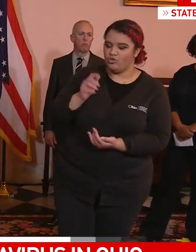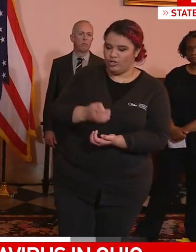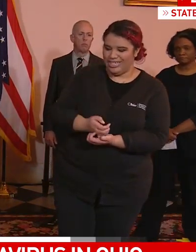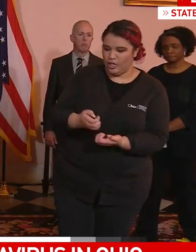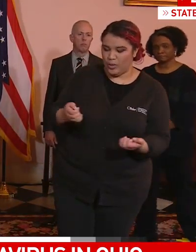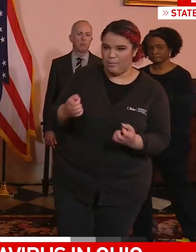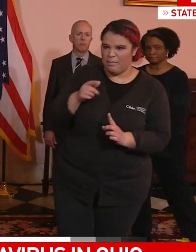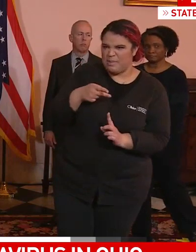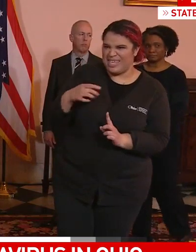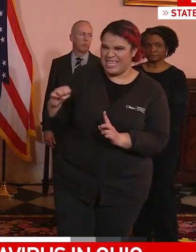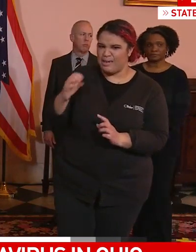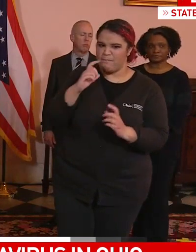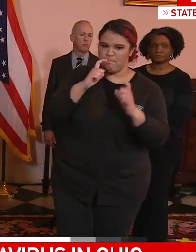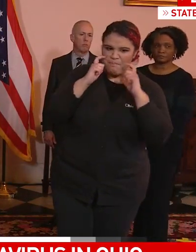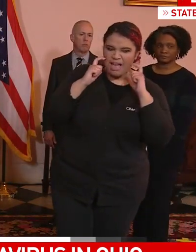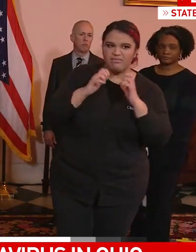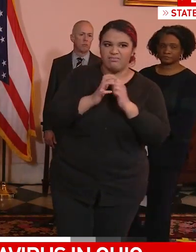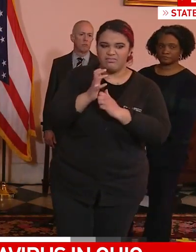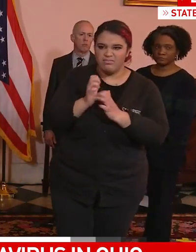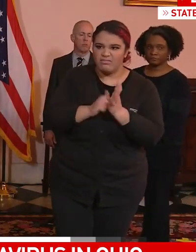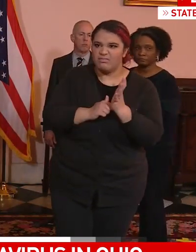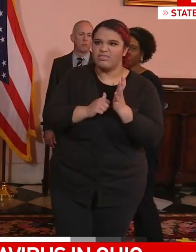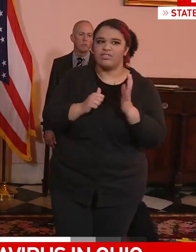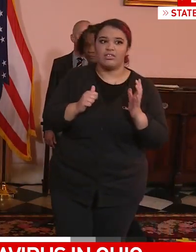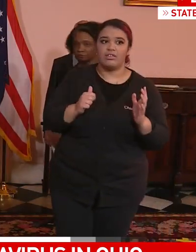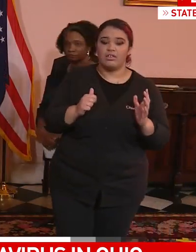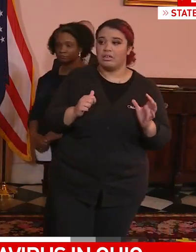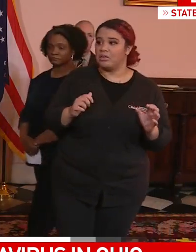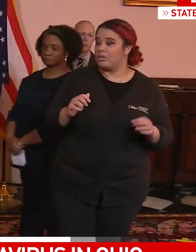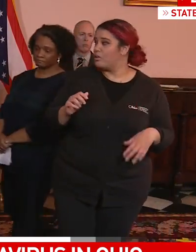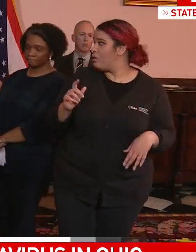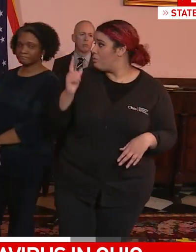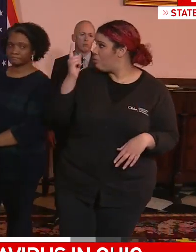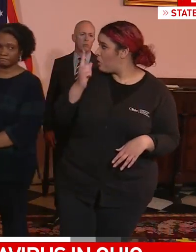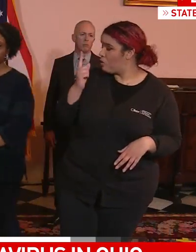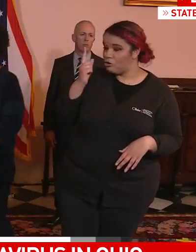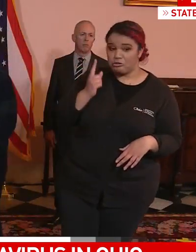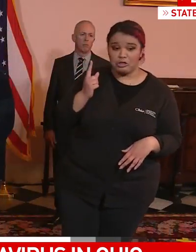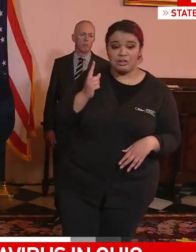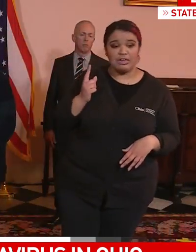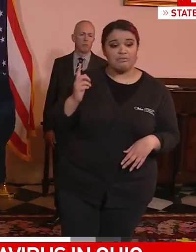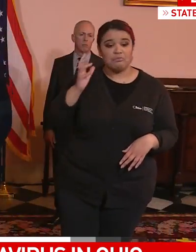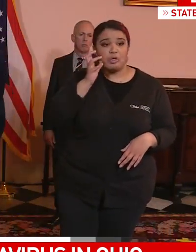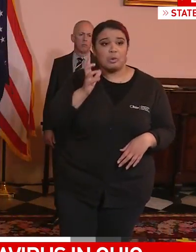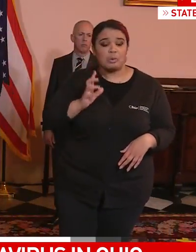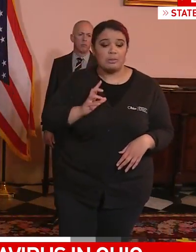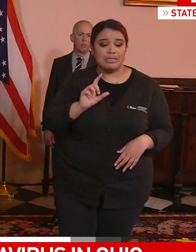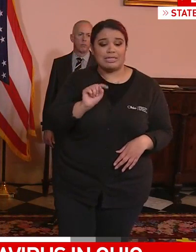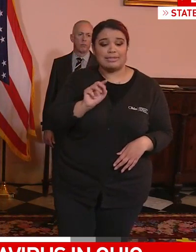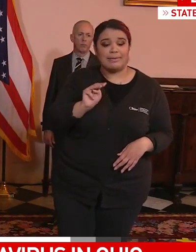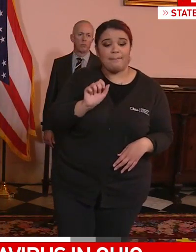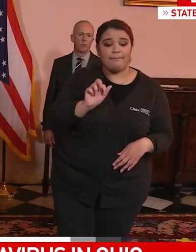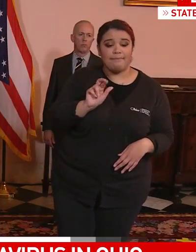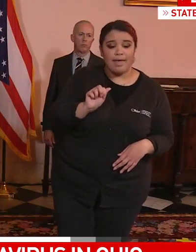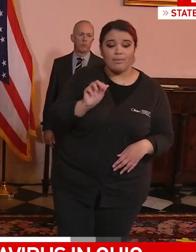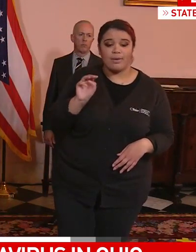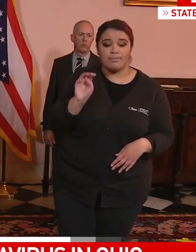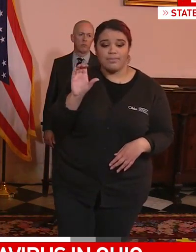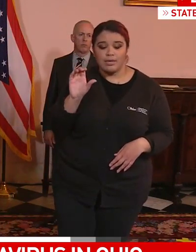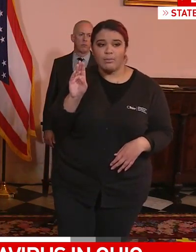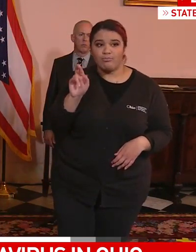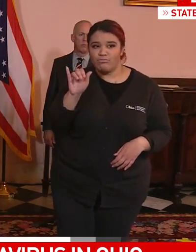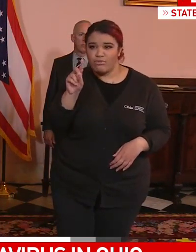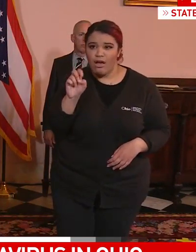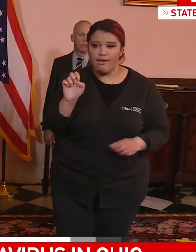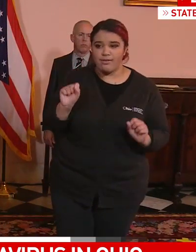it, and if Ms. McBride might be able to give us some more information, more details on the national stockpile release. How